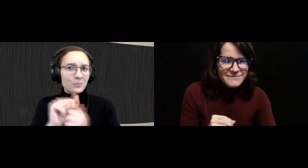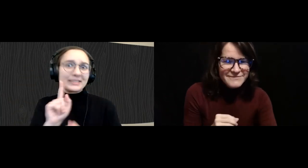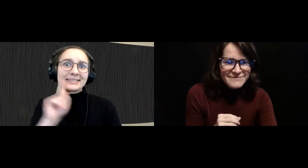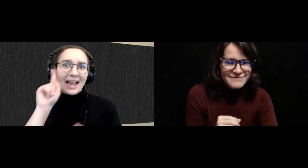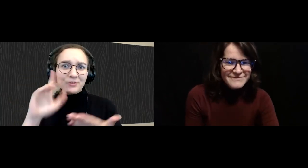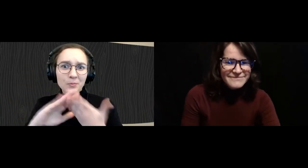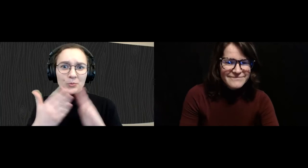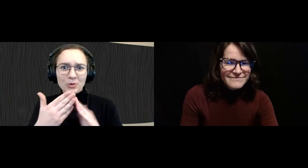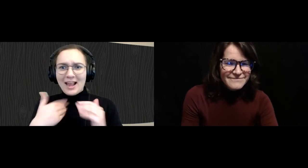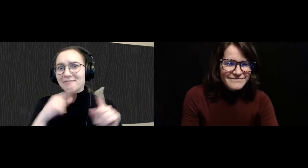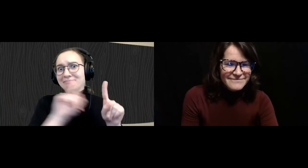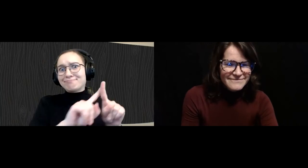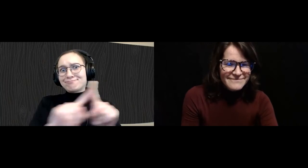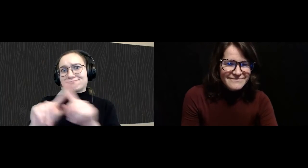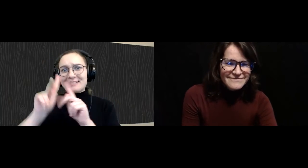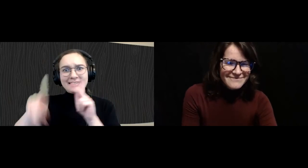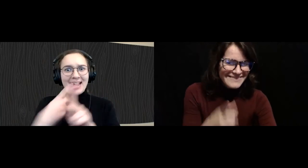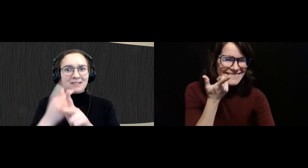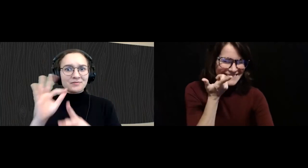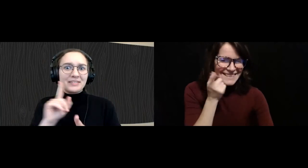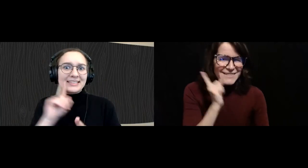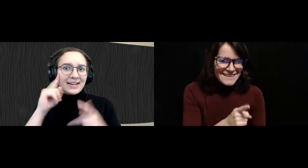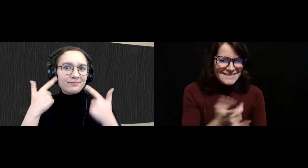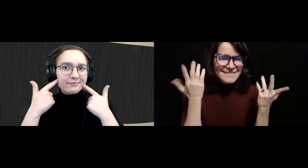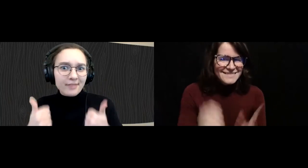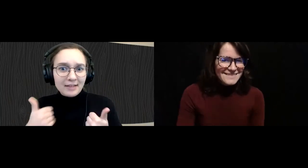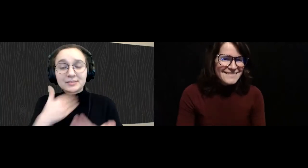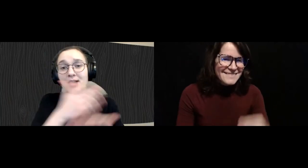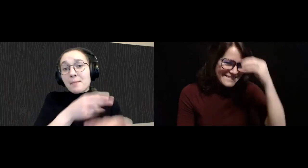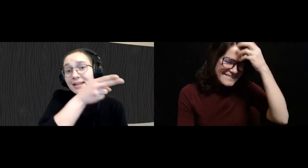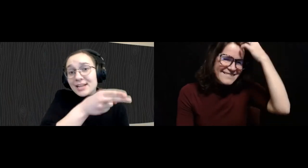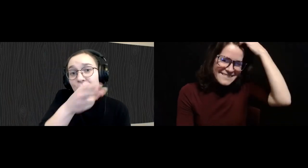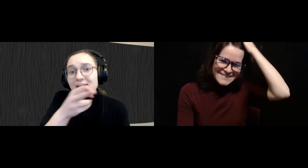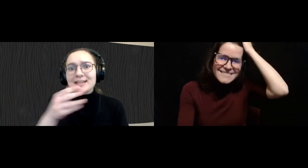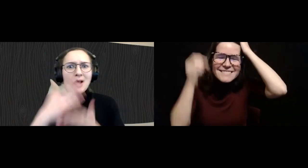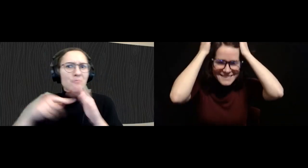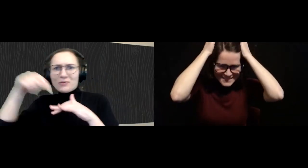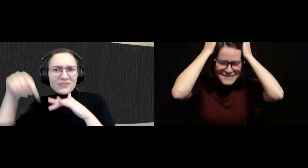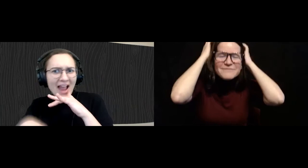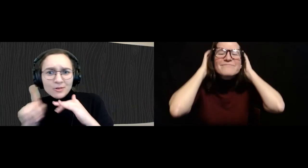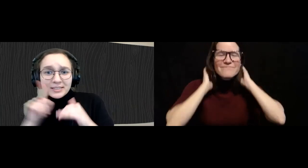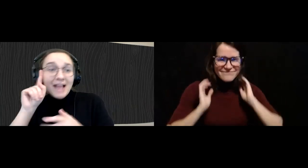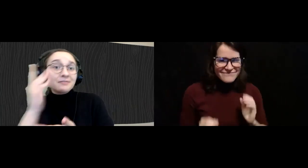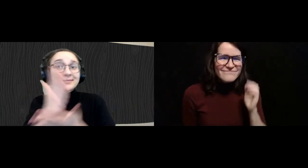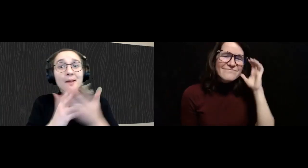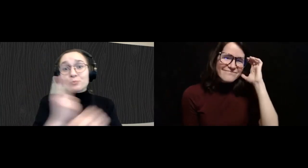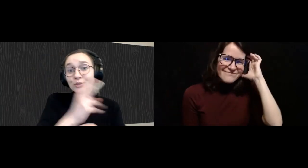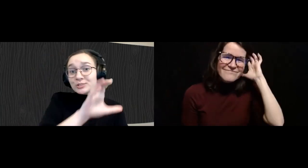Oh, yeah. I think that applies the same with the deaf community because there are different kinds of deafness and hearing loss. You have hard of hearing. Some people are